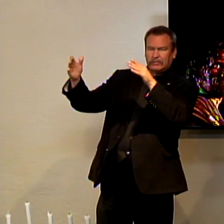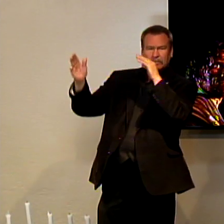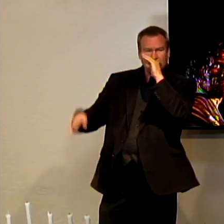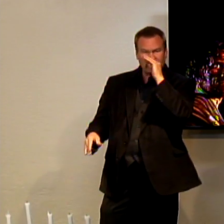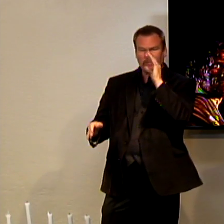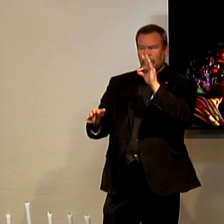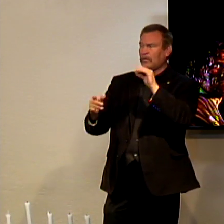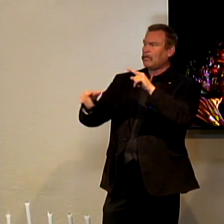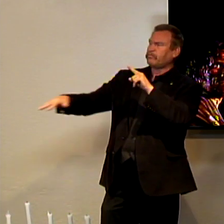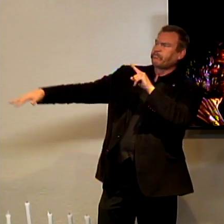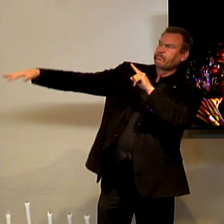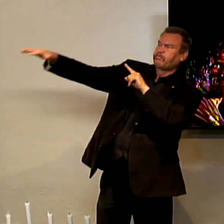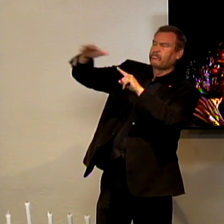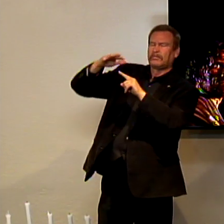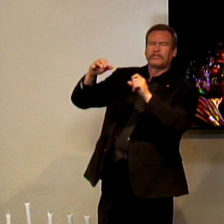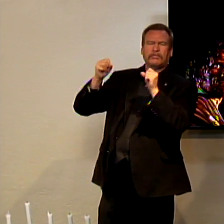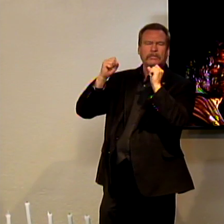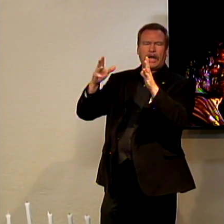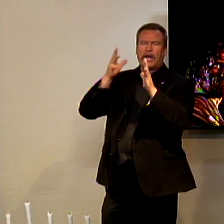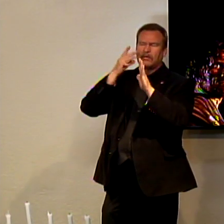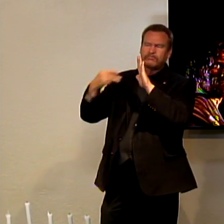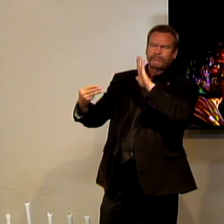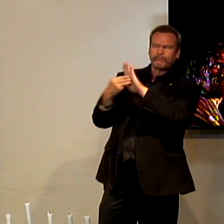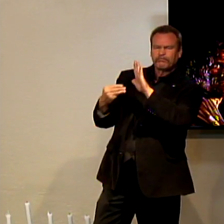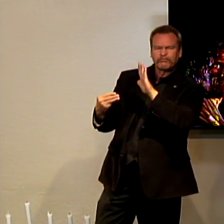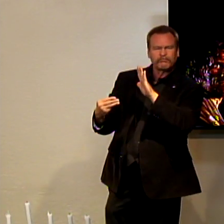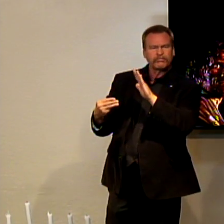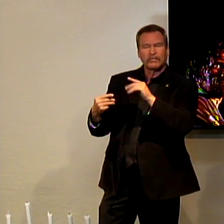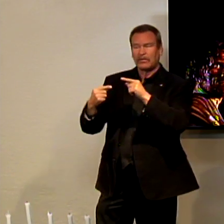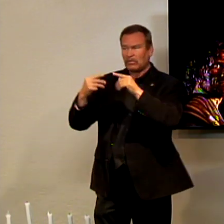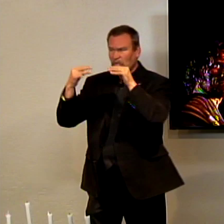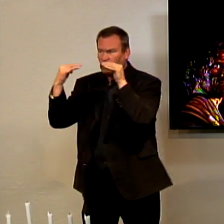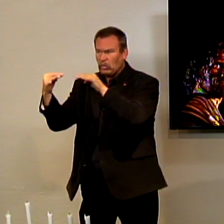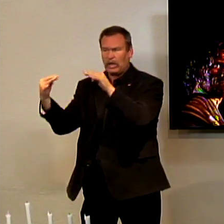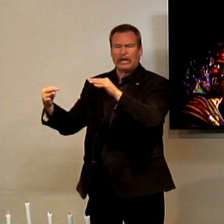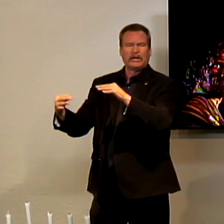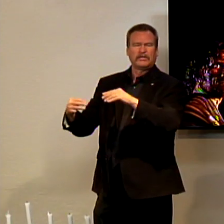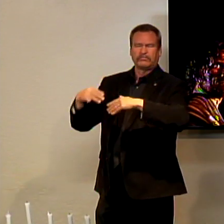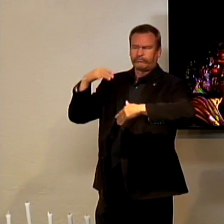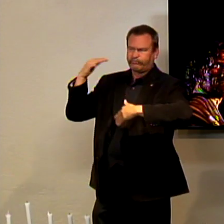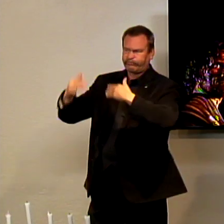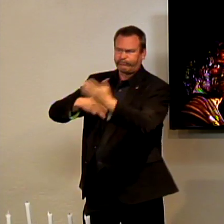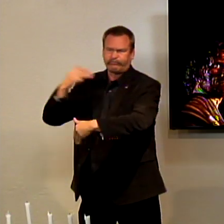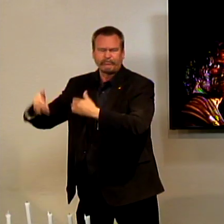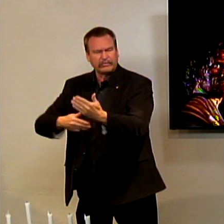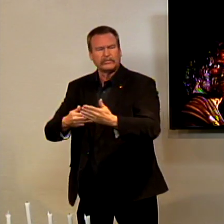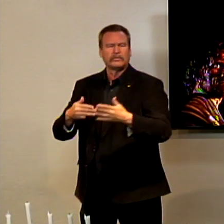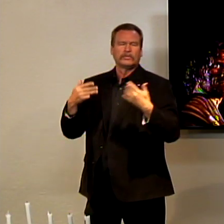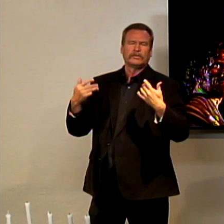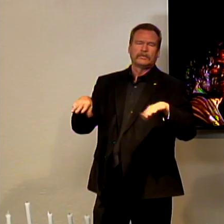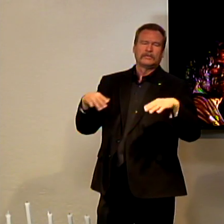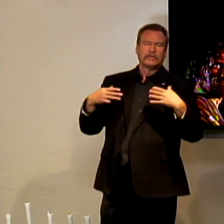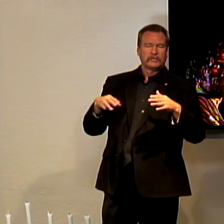his enemies. Because all through the land, there were many people who came against them that they would have to fight